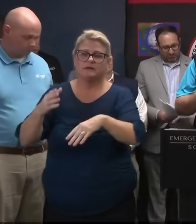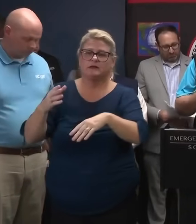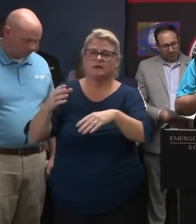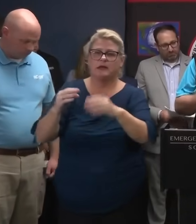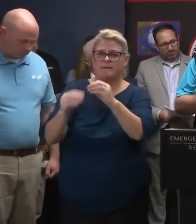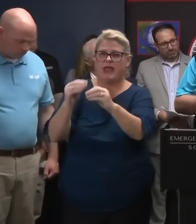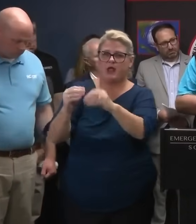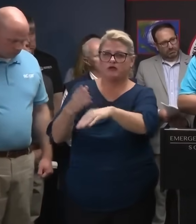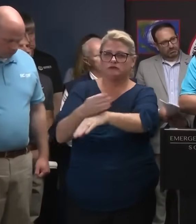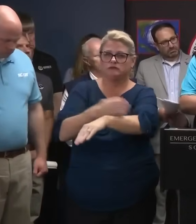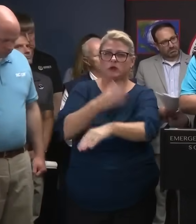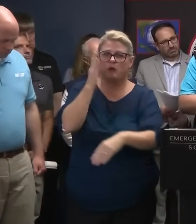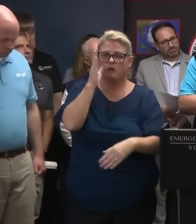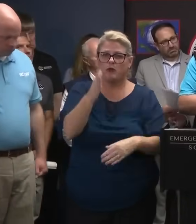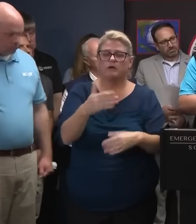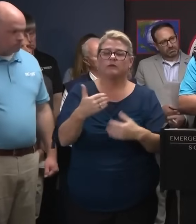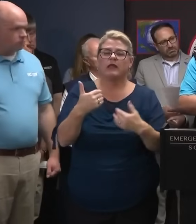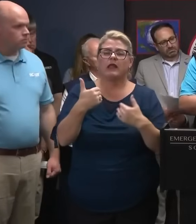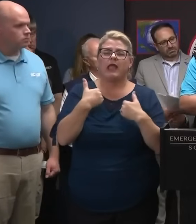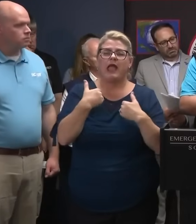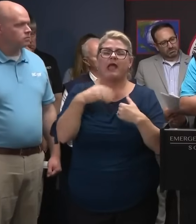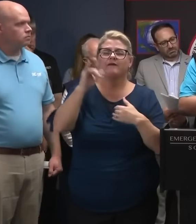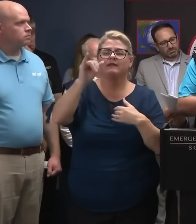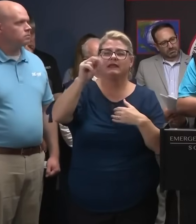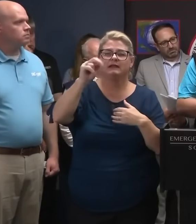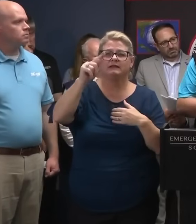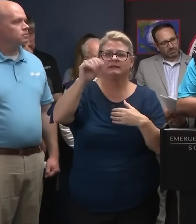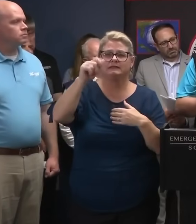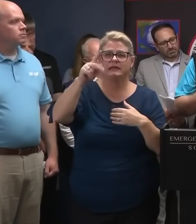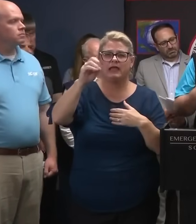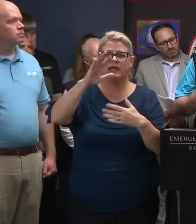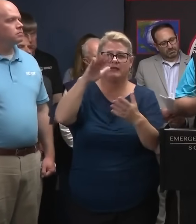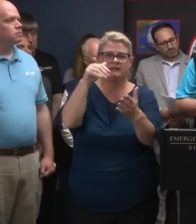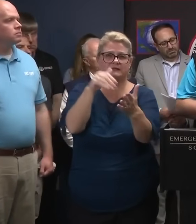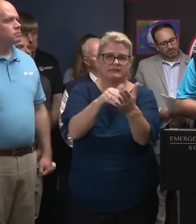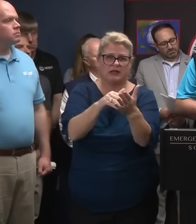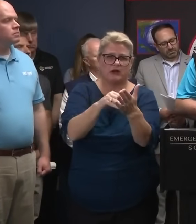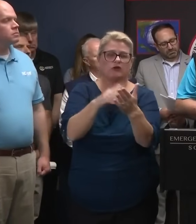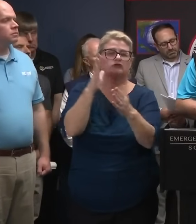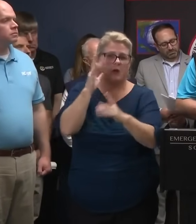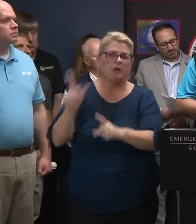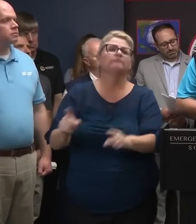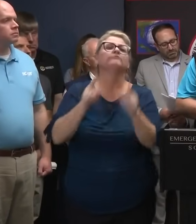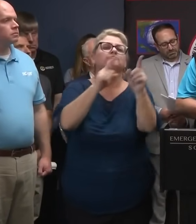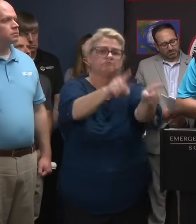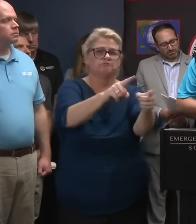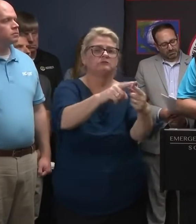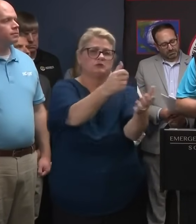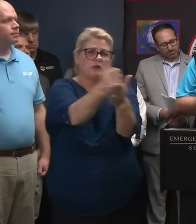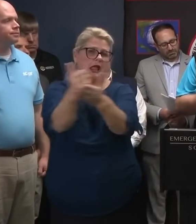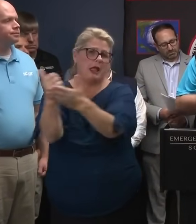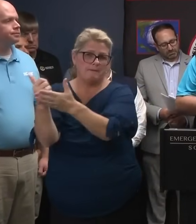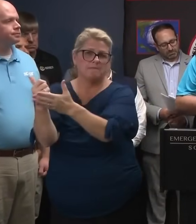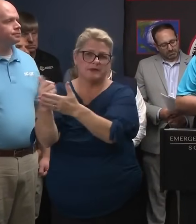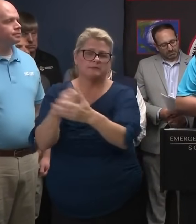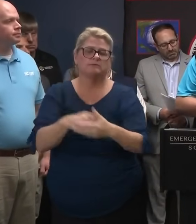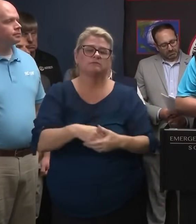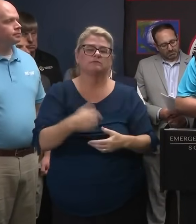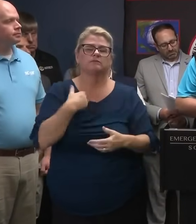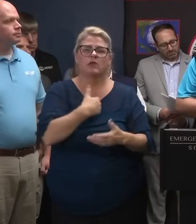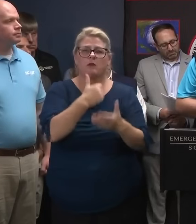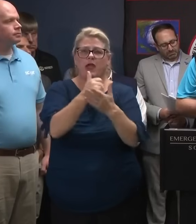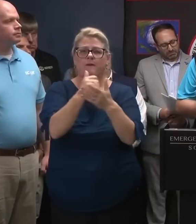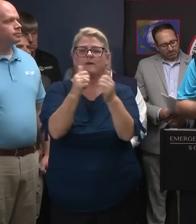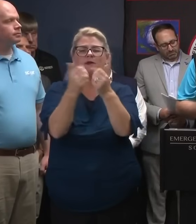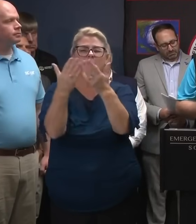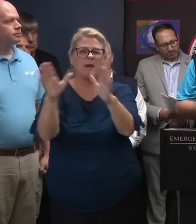have mobile registration intake centers getting ready to be in these areas to help. With that, we're helping with